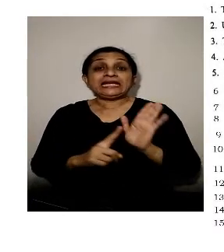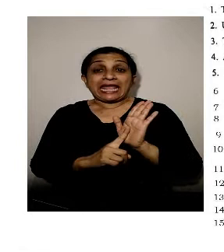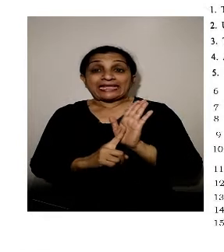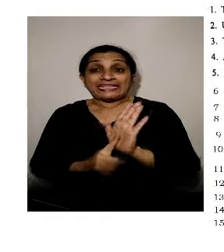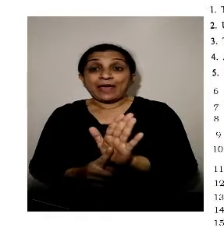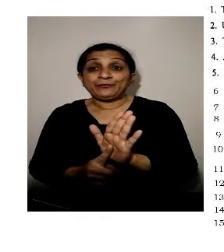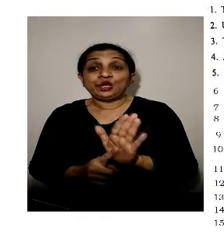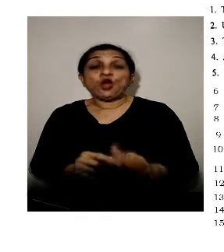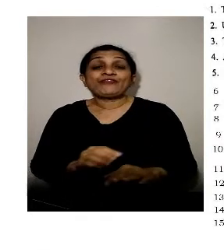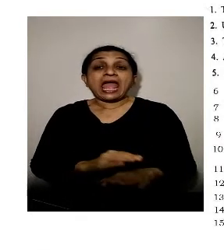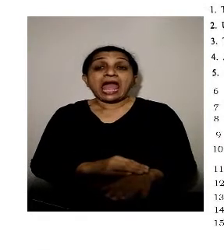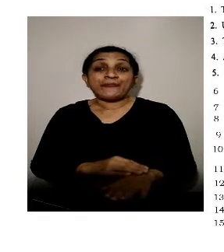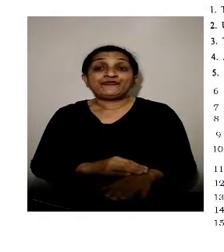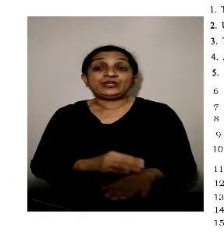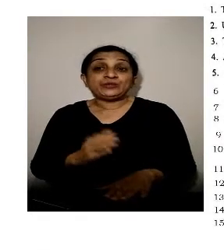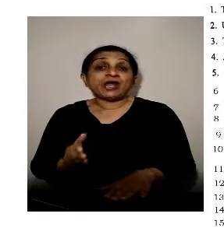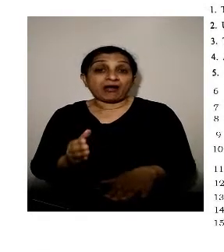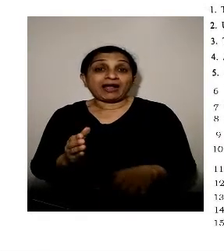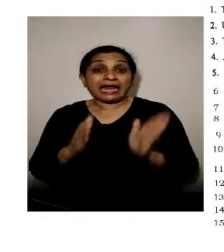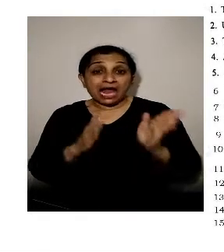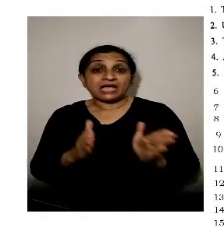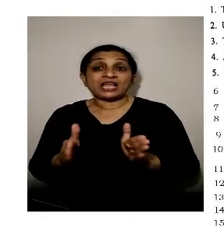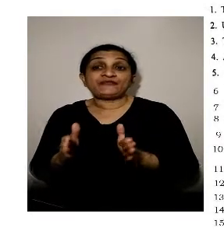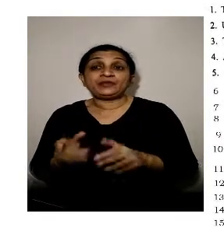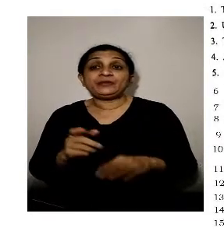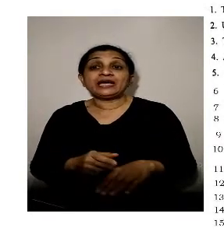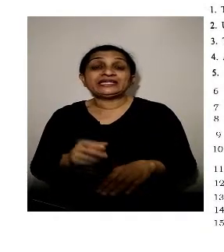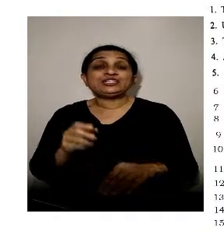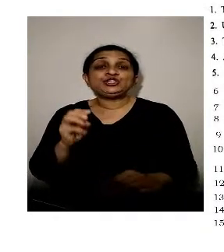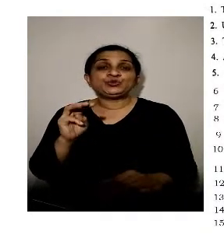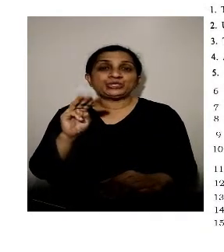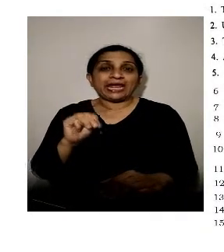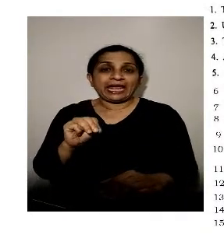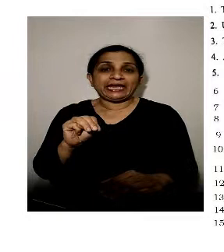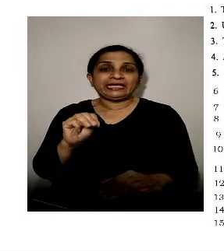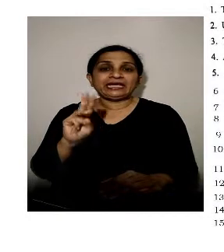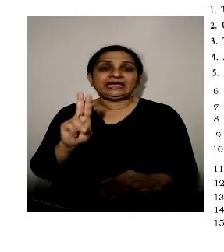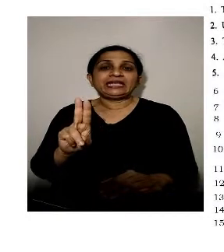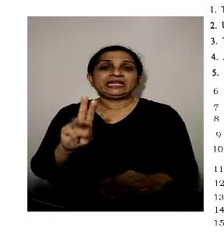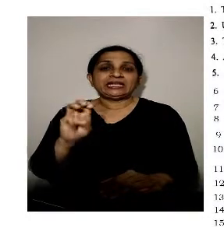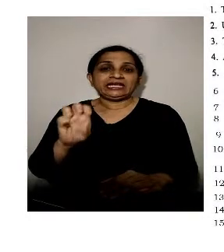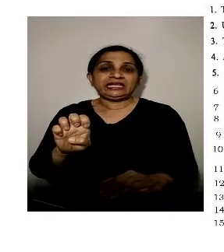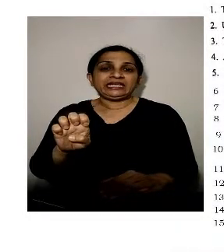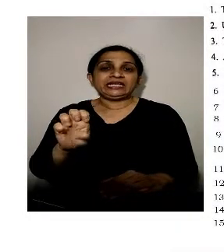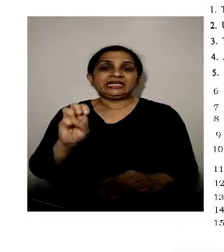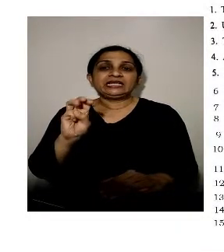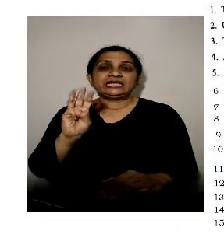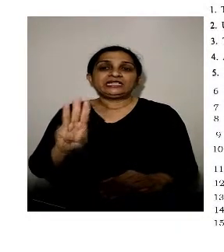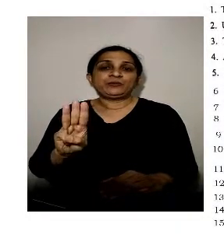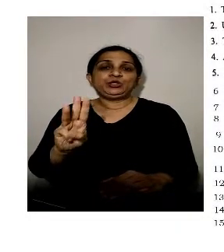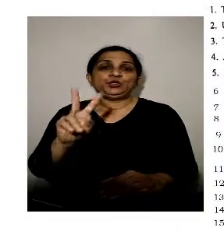an example of amphibia. Class amphibia is new. N-E